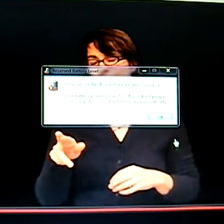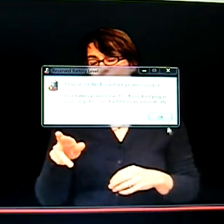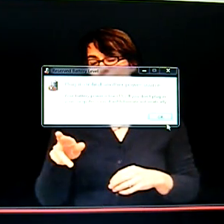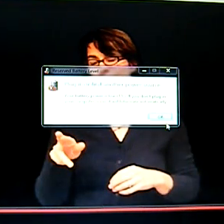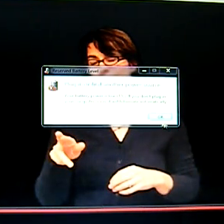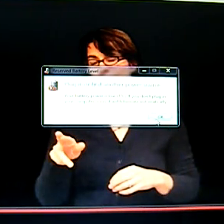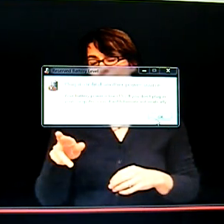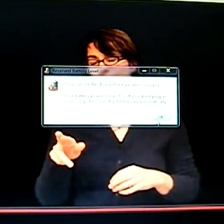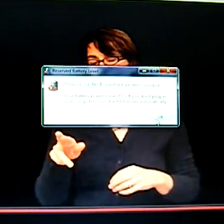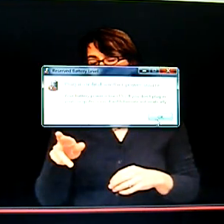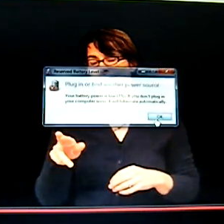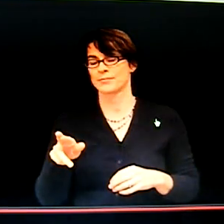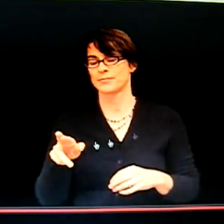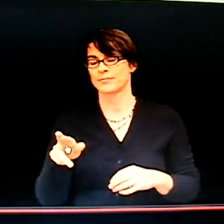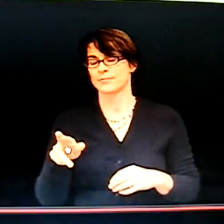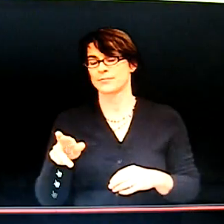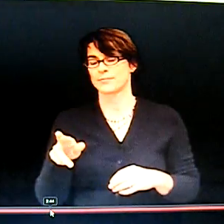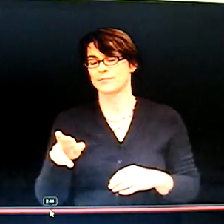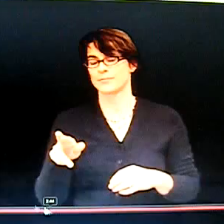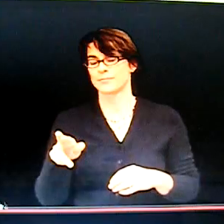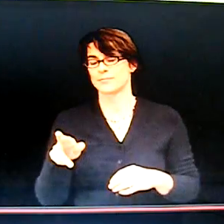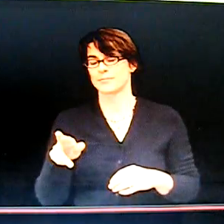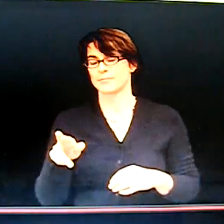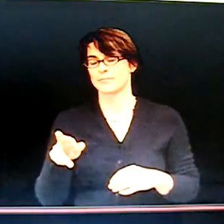help control bipolar disorder.